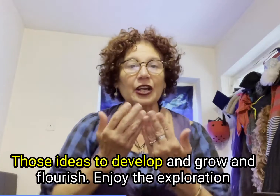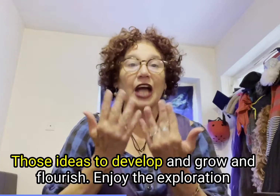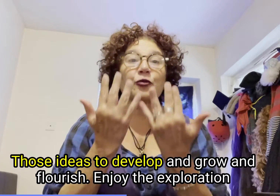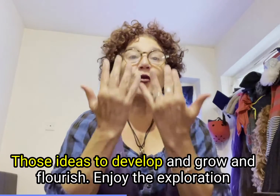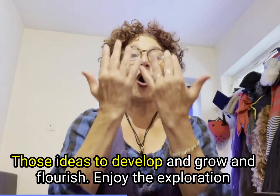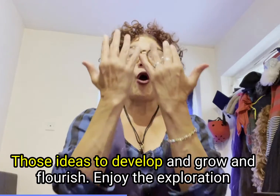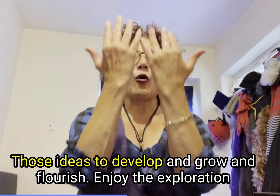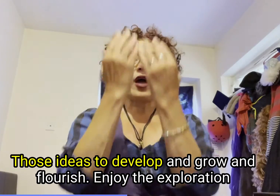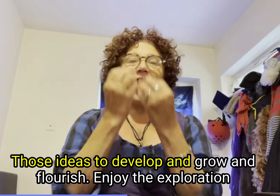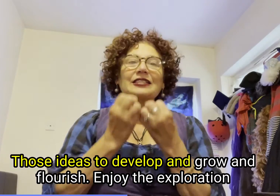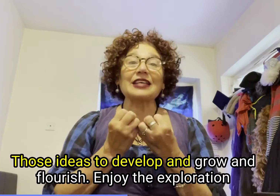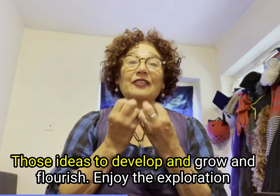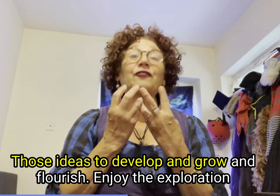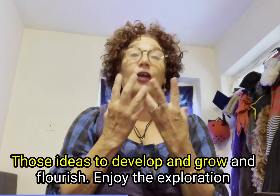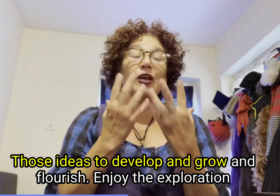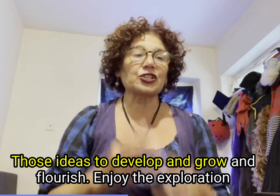and grow and flourish.